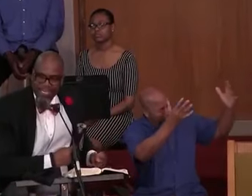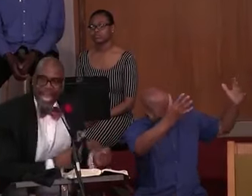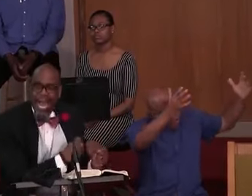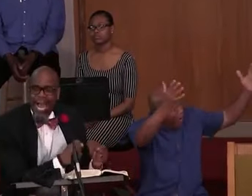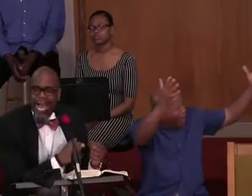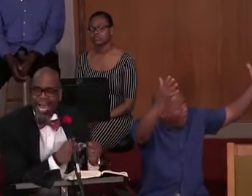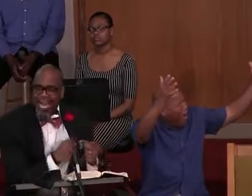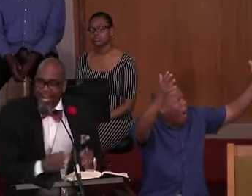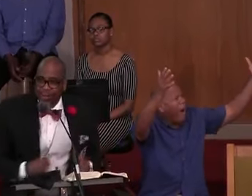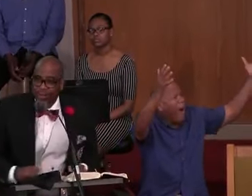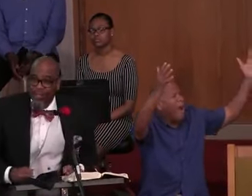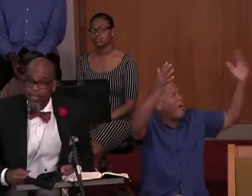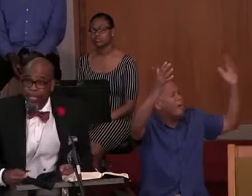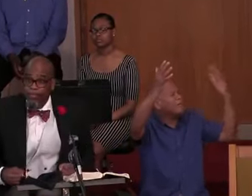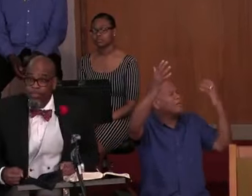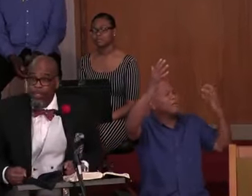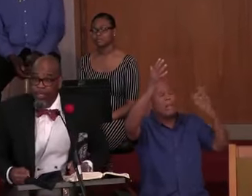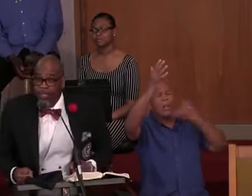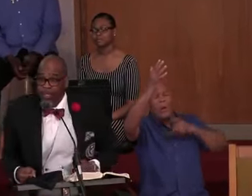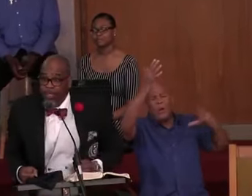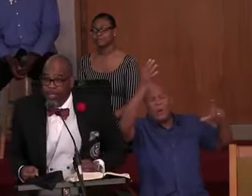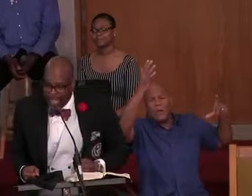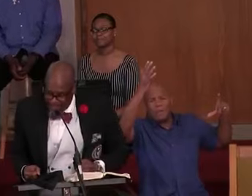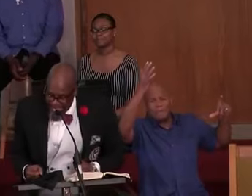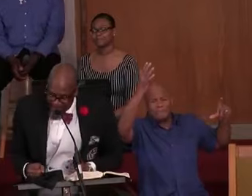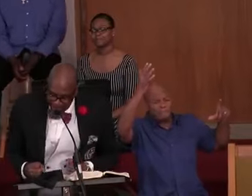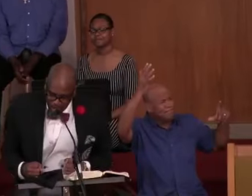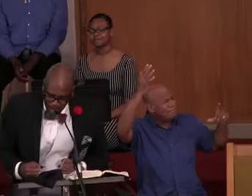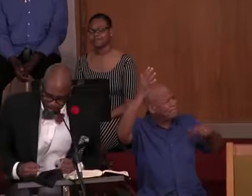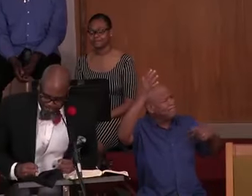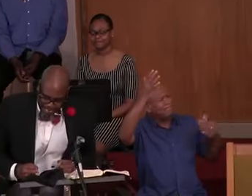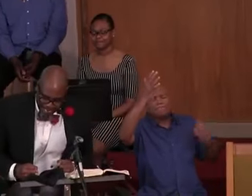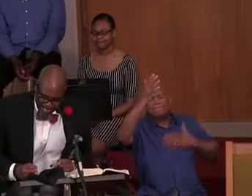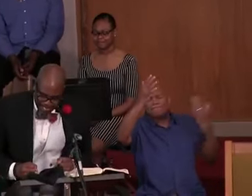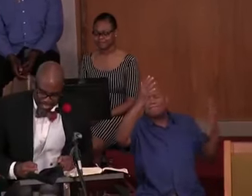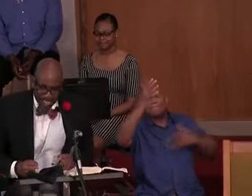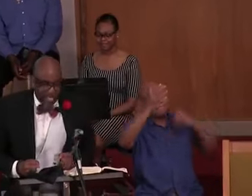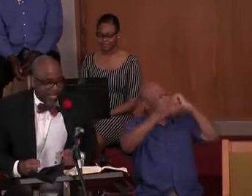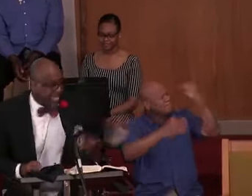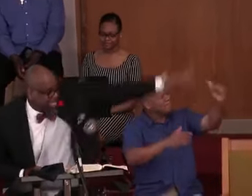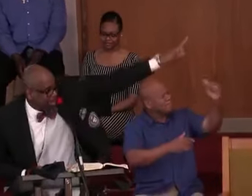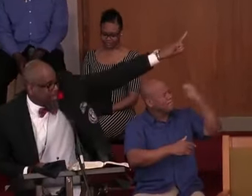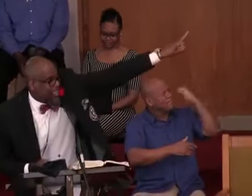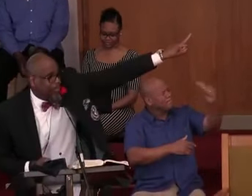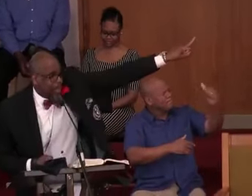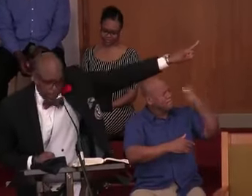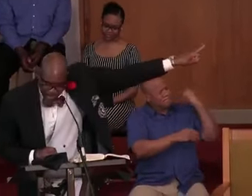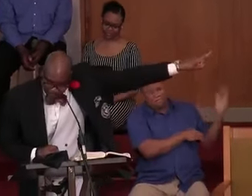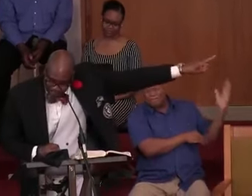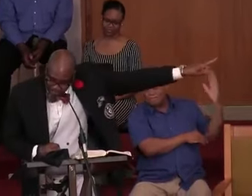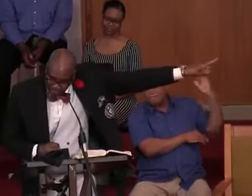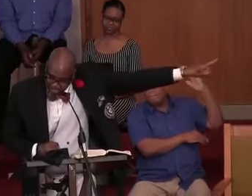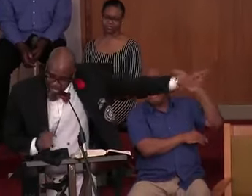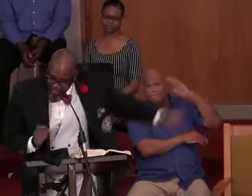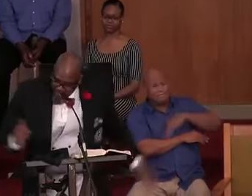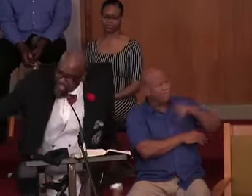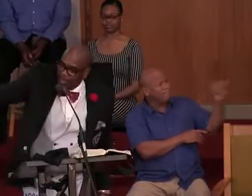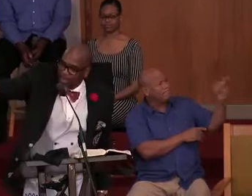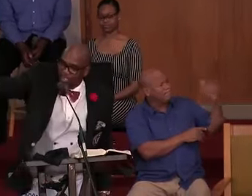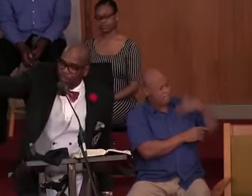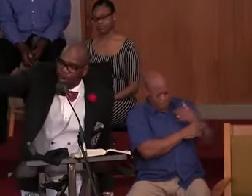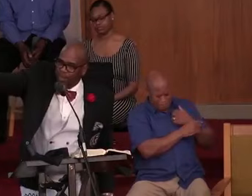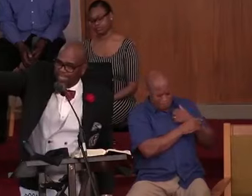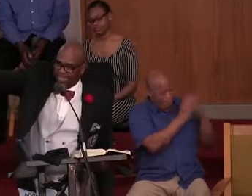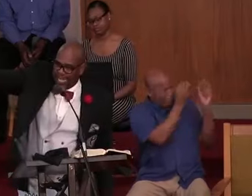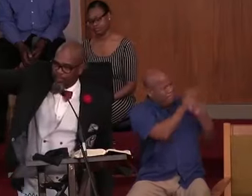now, I'm happy all the day. This mountain bought my redemption. This